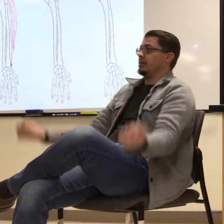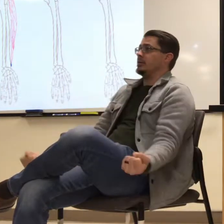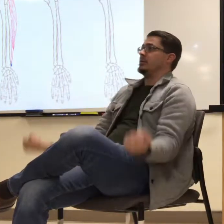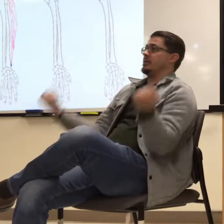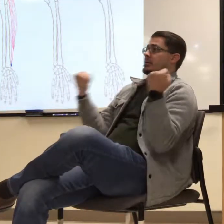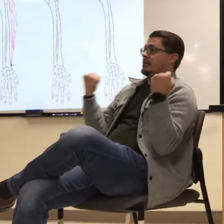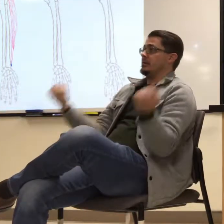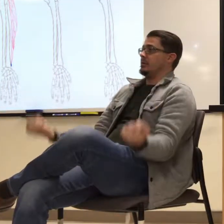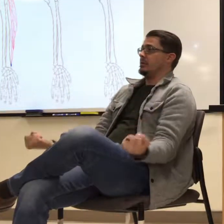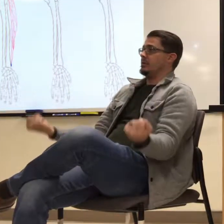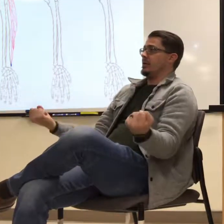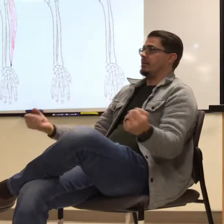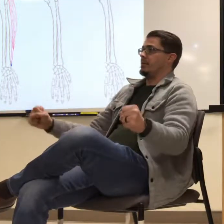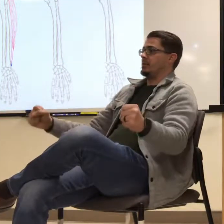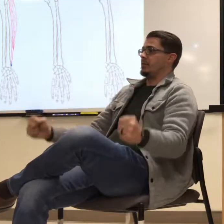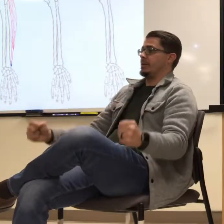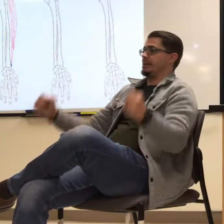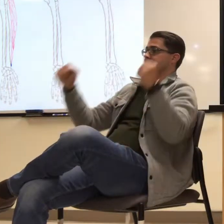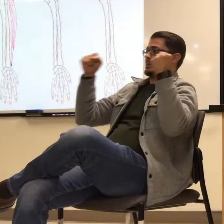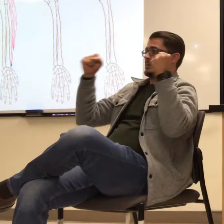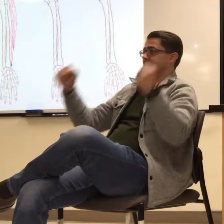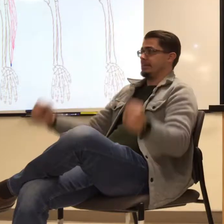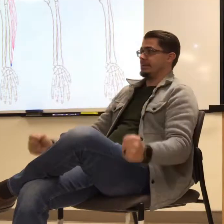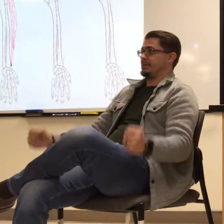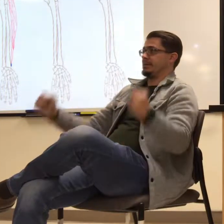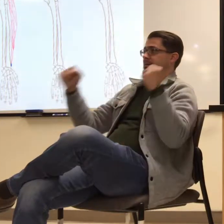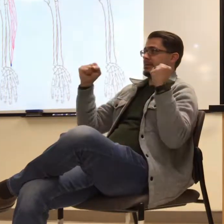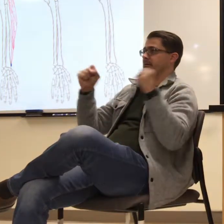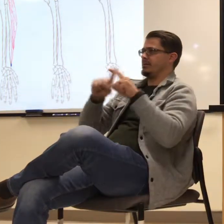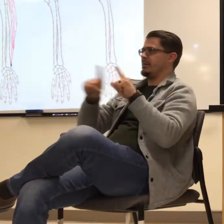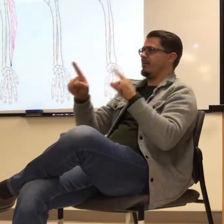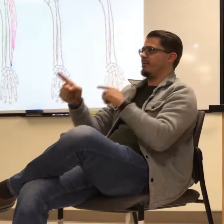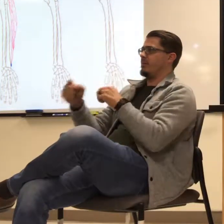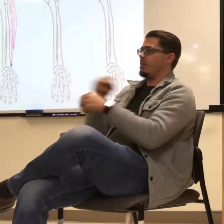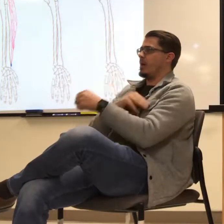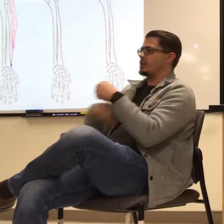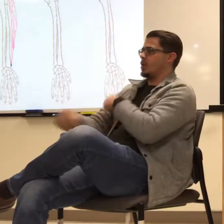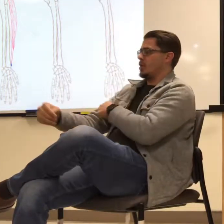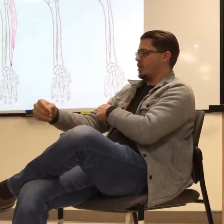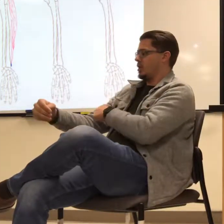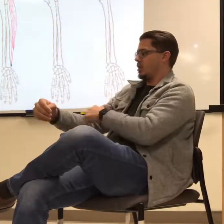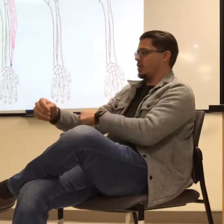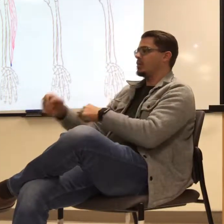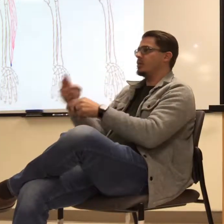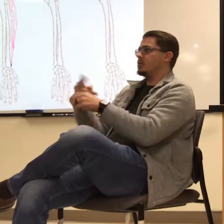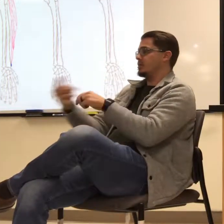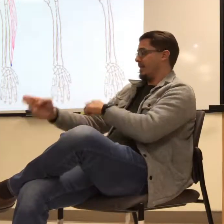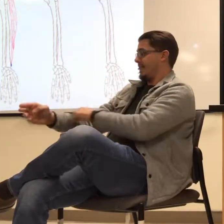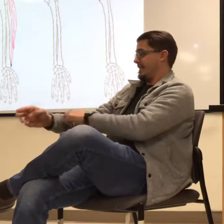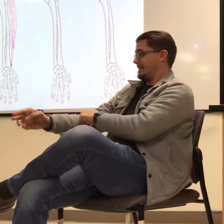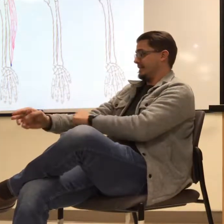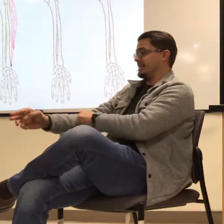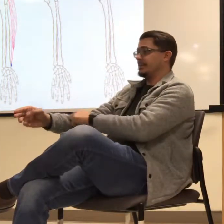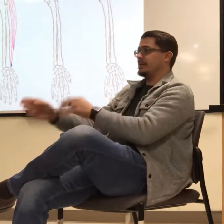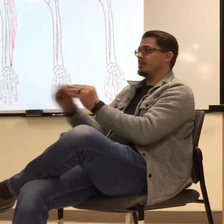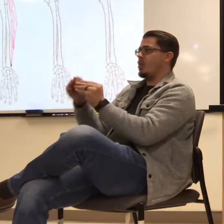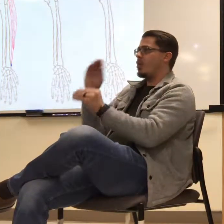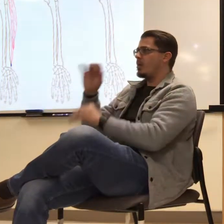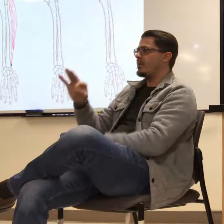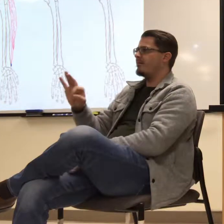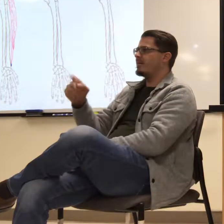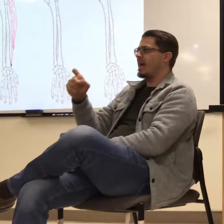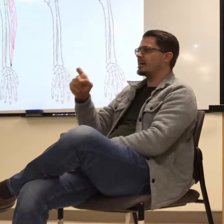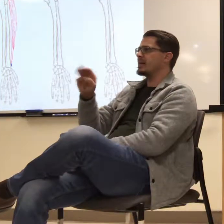The hammer curls, you have dumbbells and you go like this, and it's different. You're using this muscle more when you flex in mid